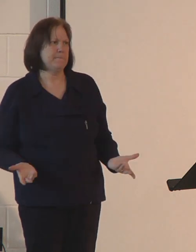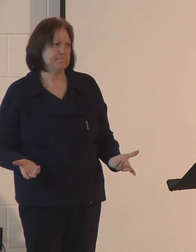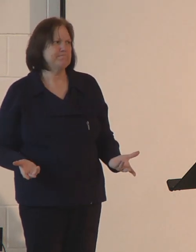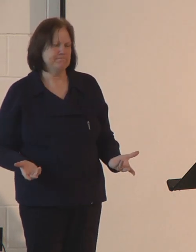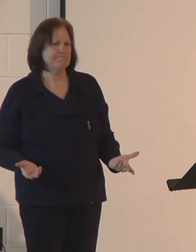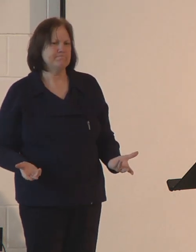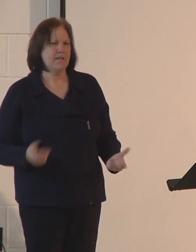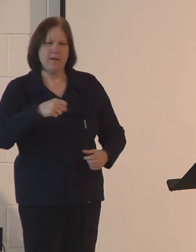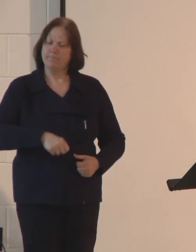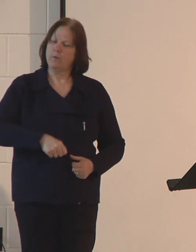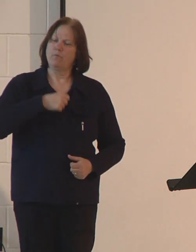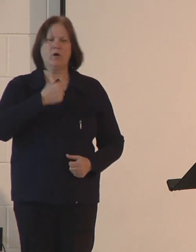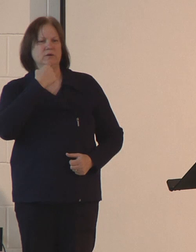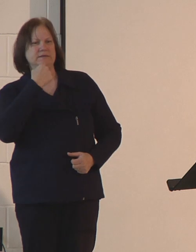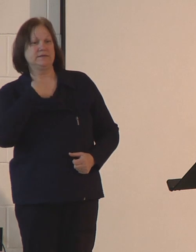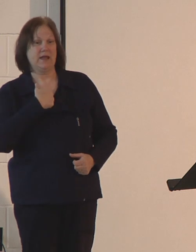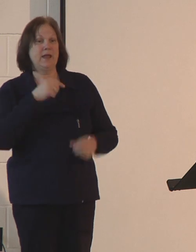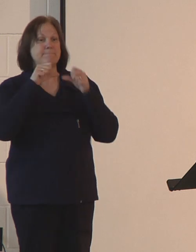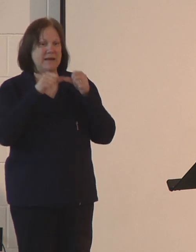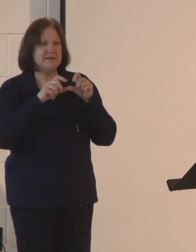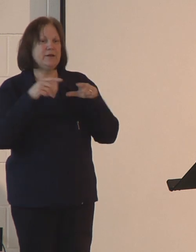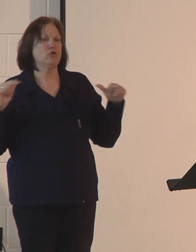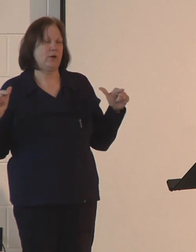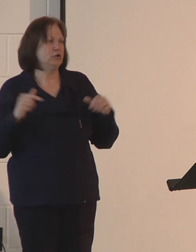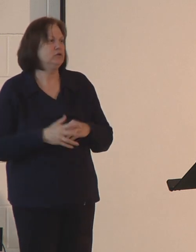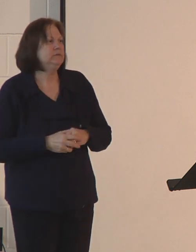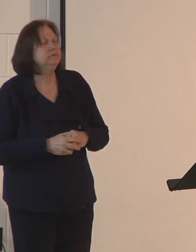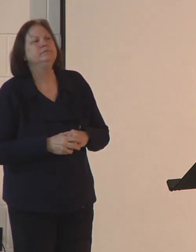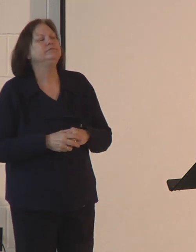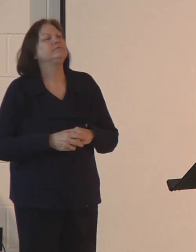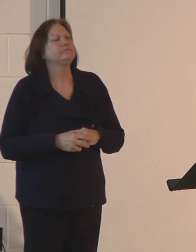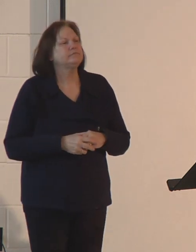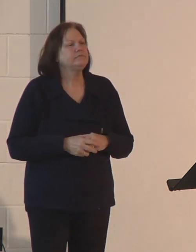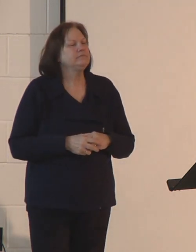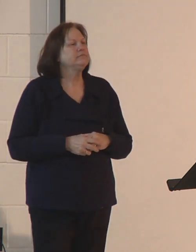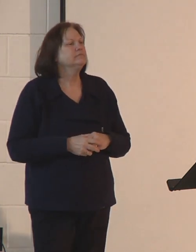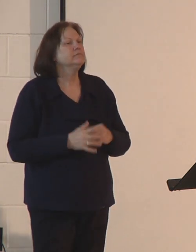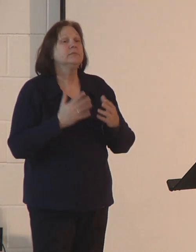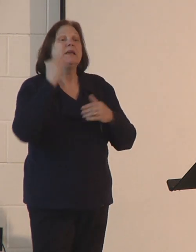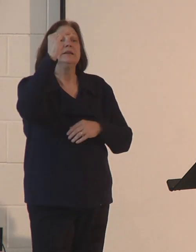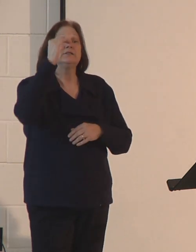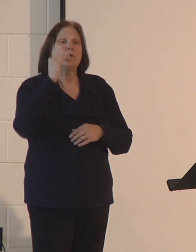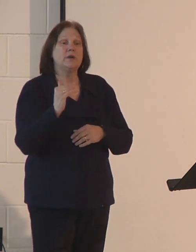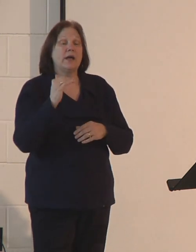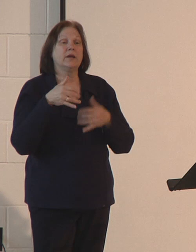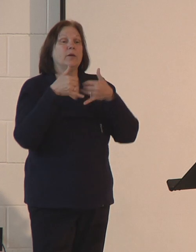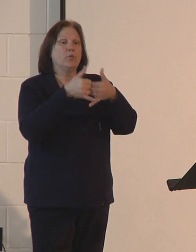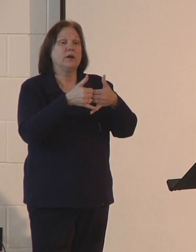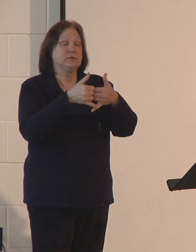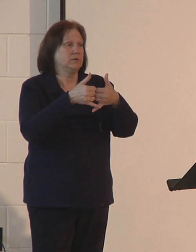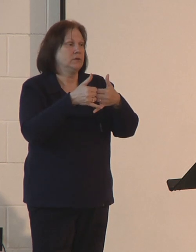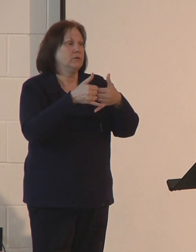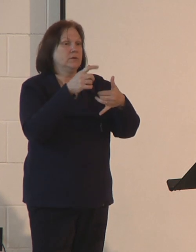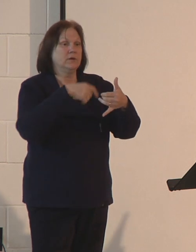So I am proud to say, maintain your language. What I want to do next is present the award